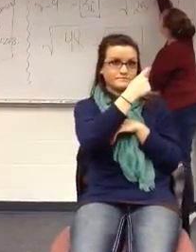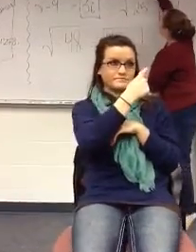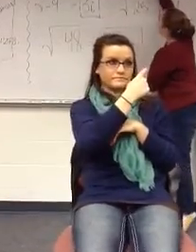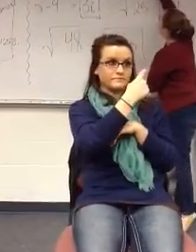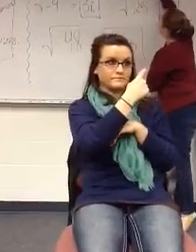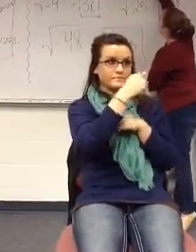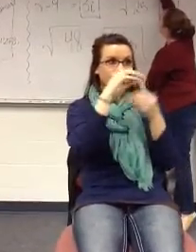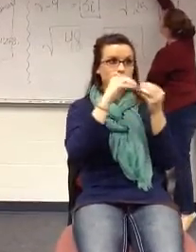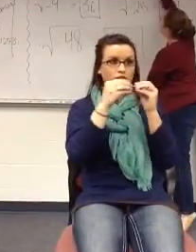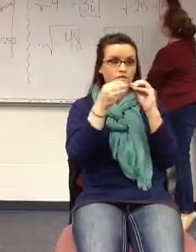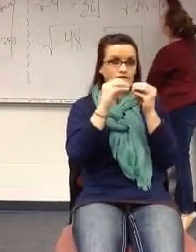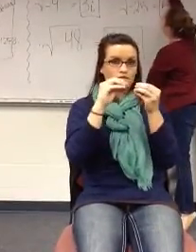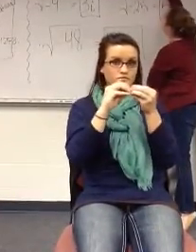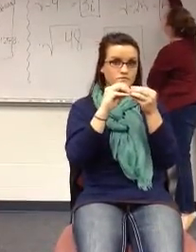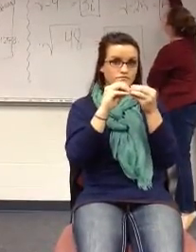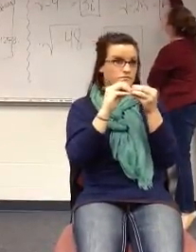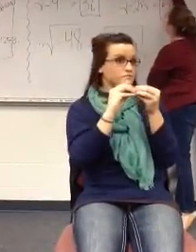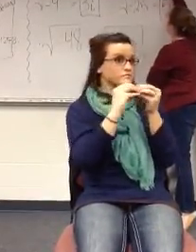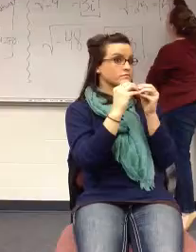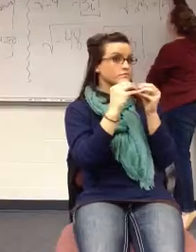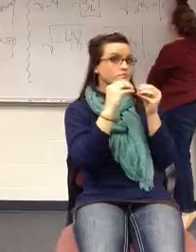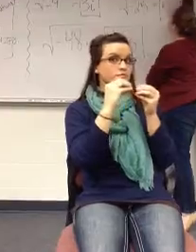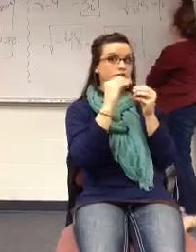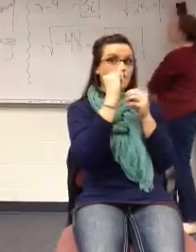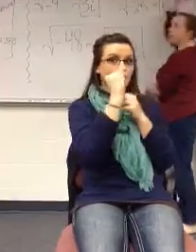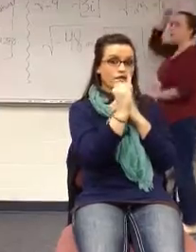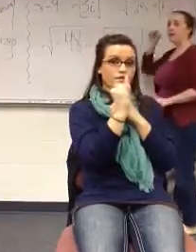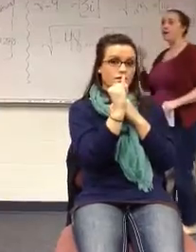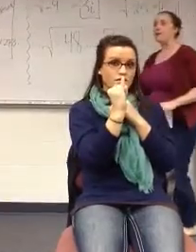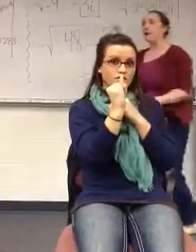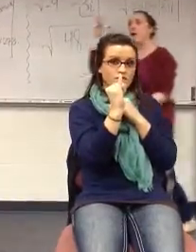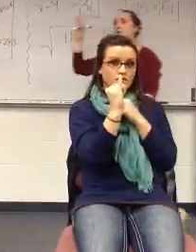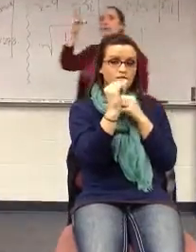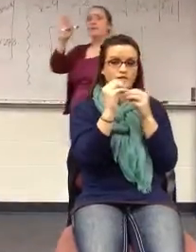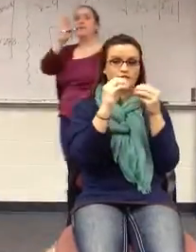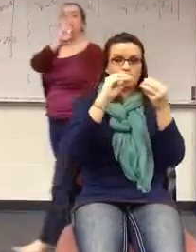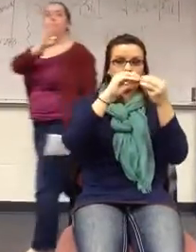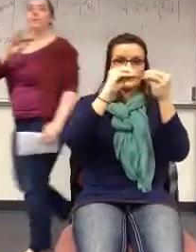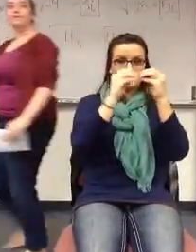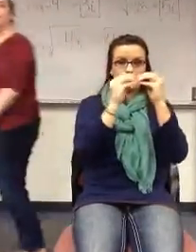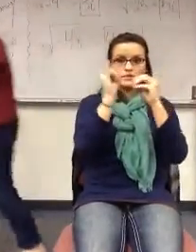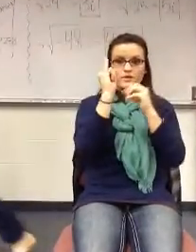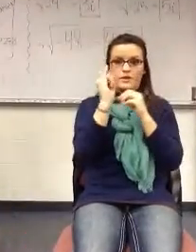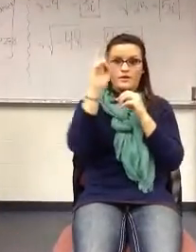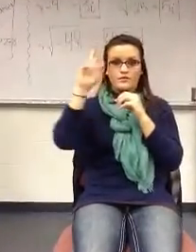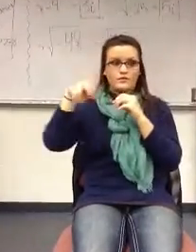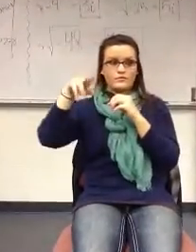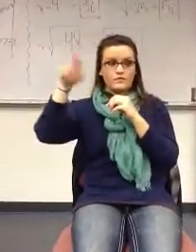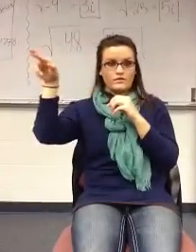number, I, and the radical. Always in that order.